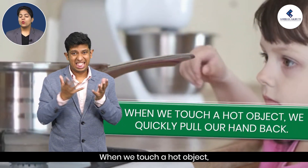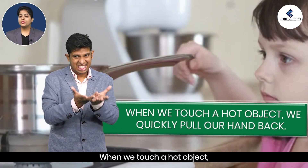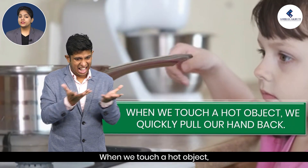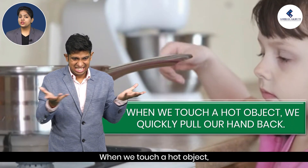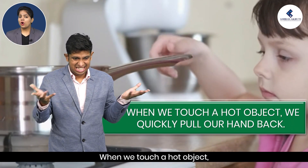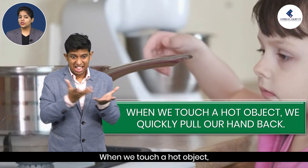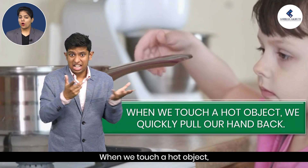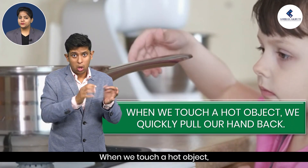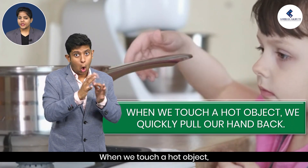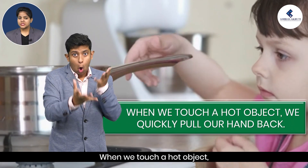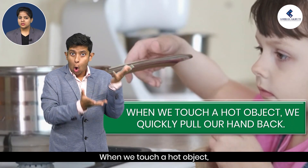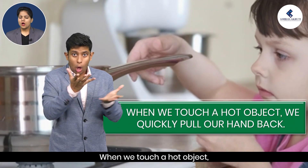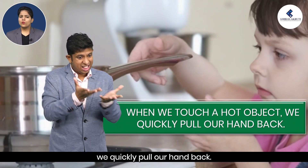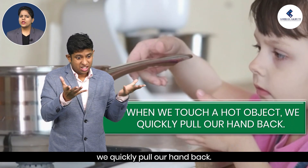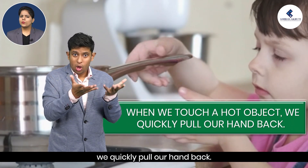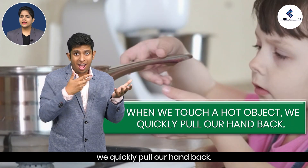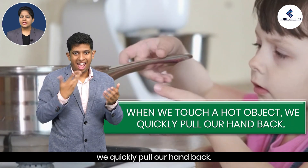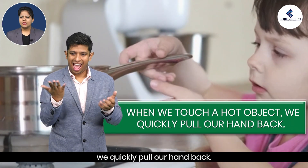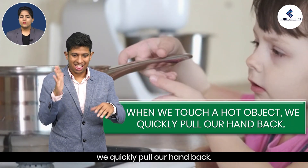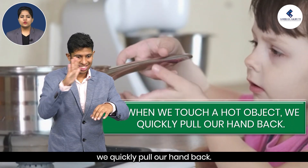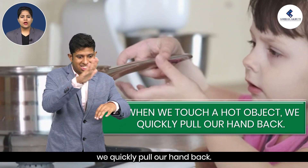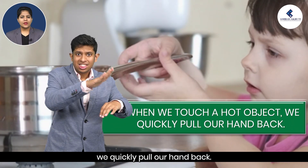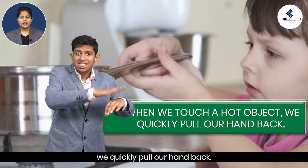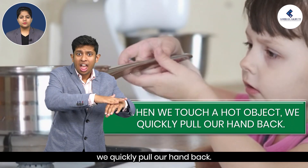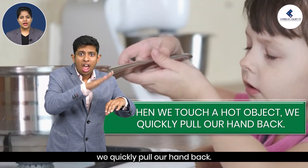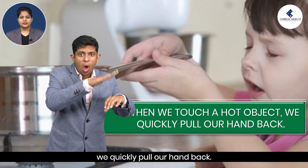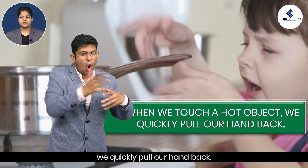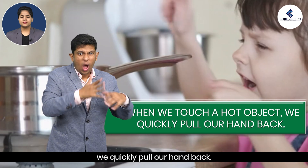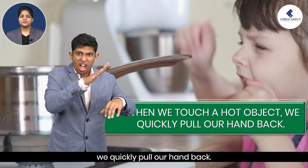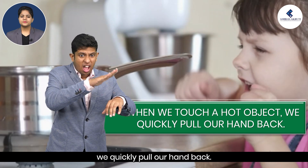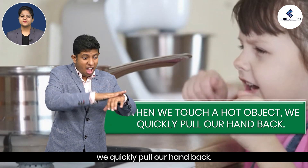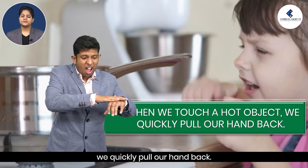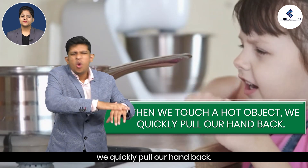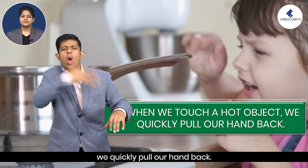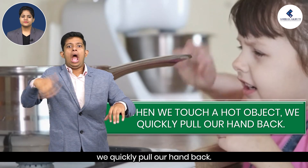When we touch a hot object, we quickly pull our hand back.